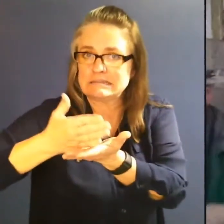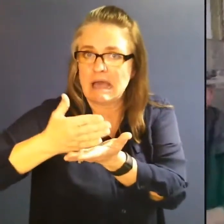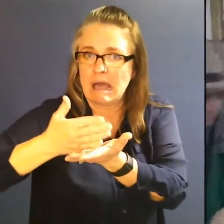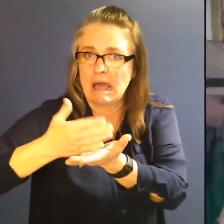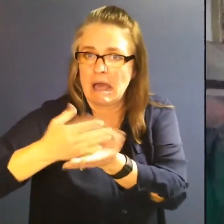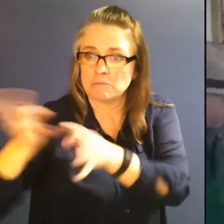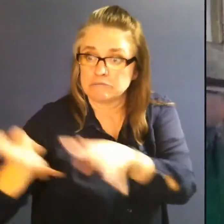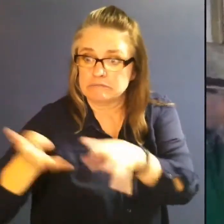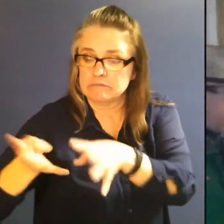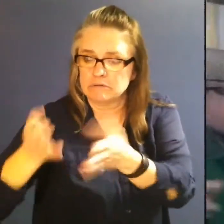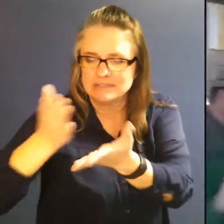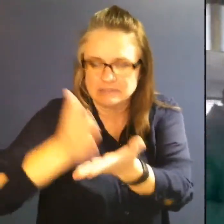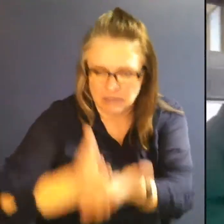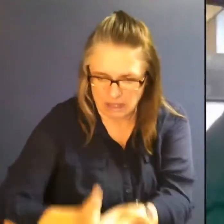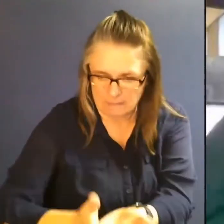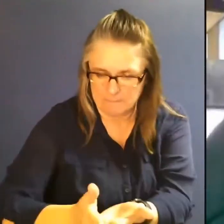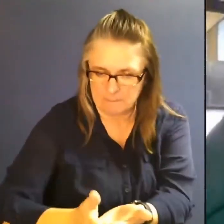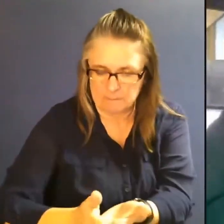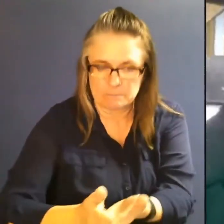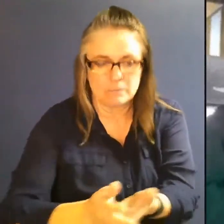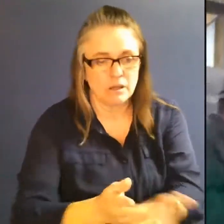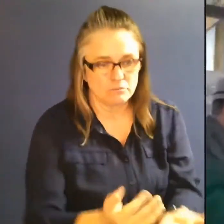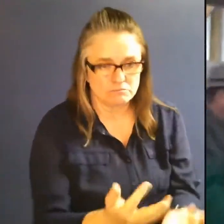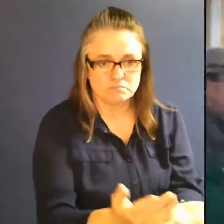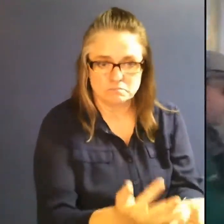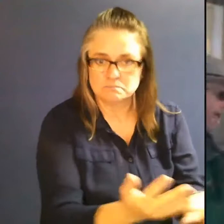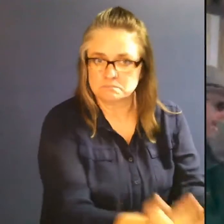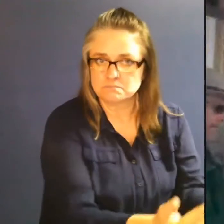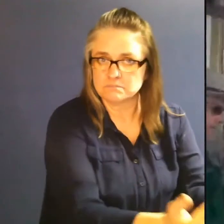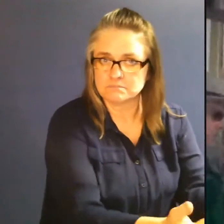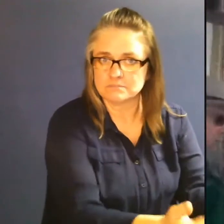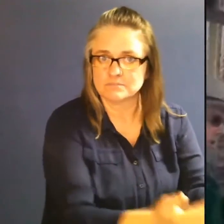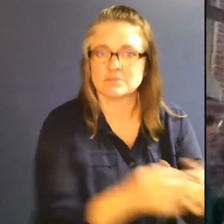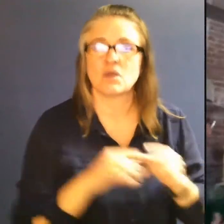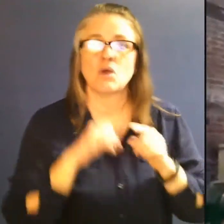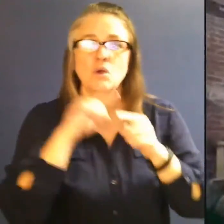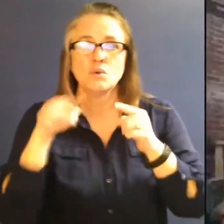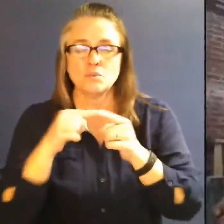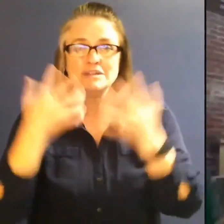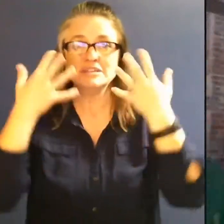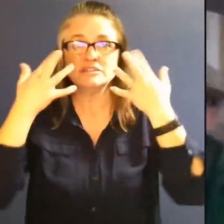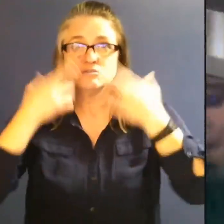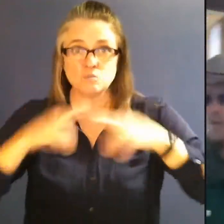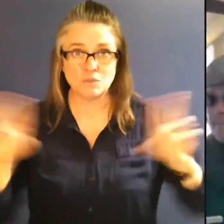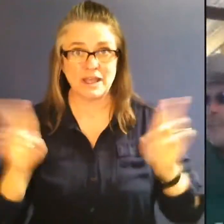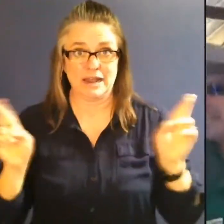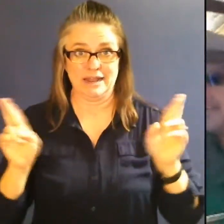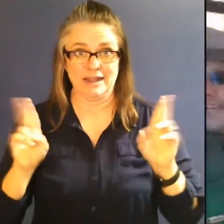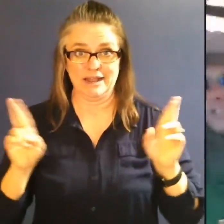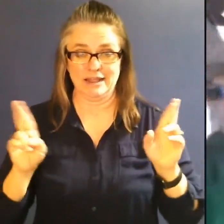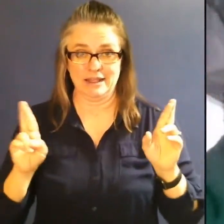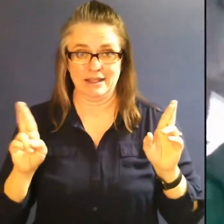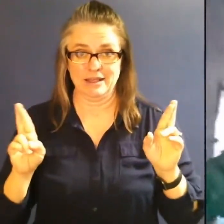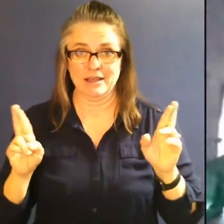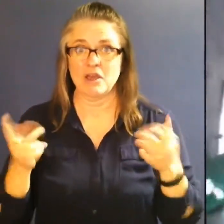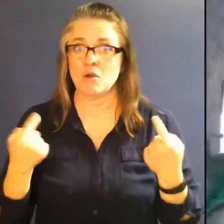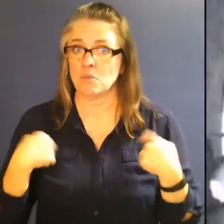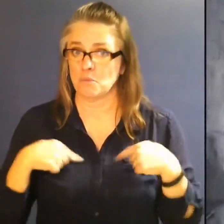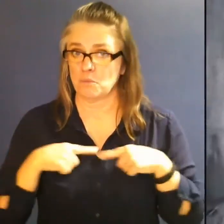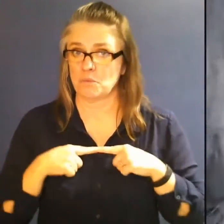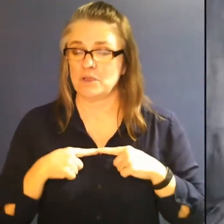be. And then finally, when it's ready, what we do is